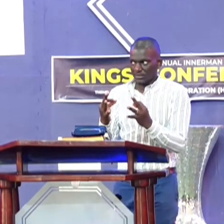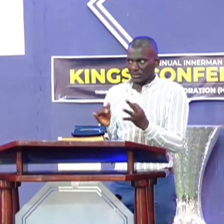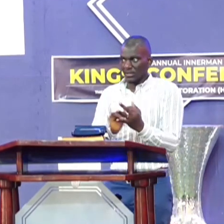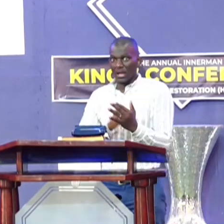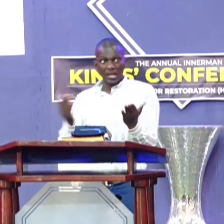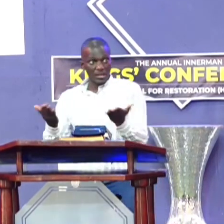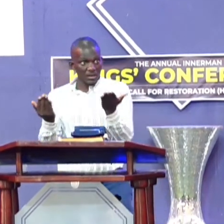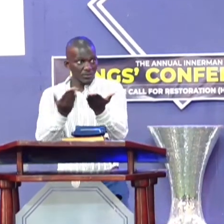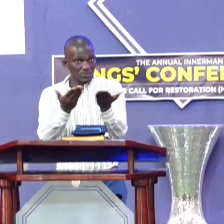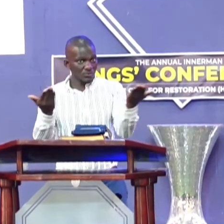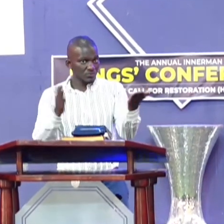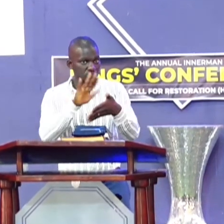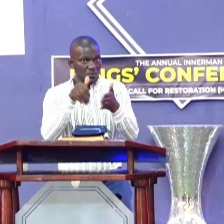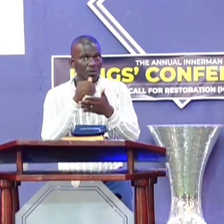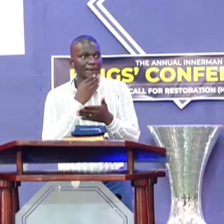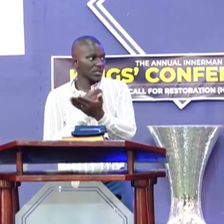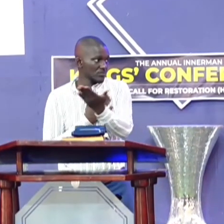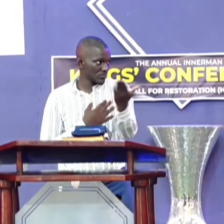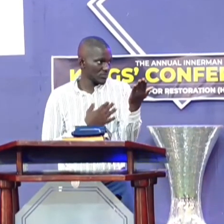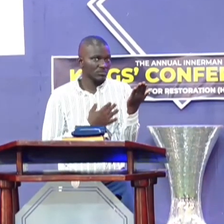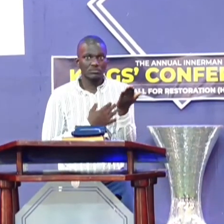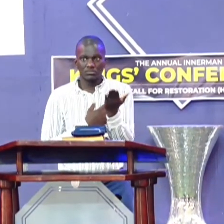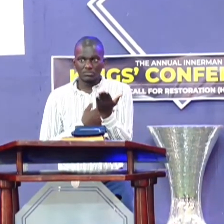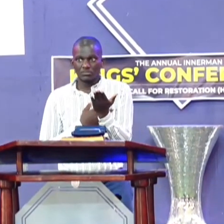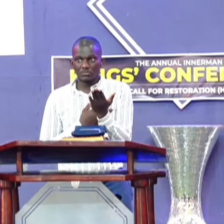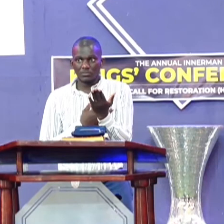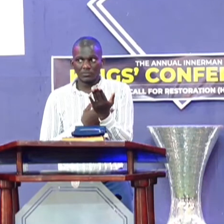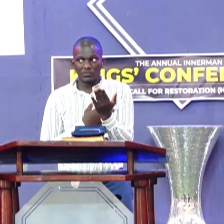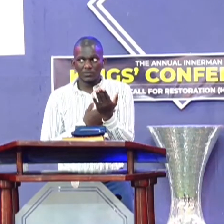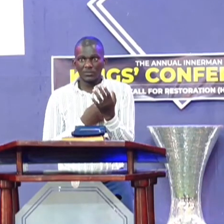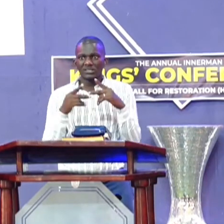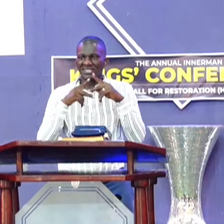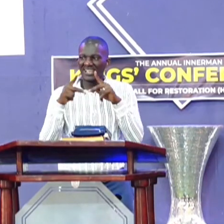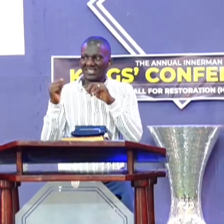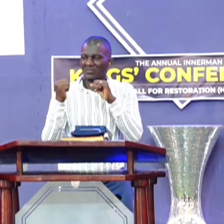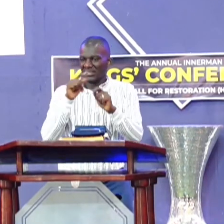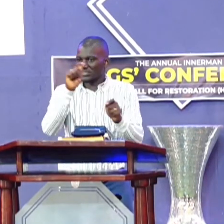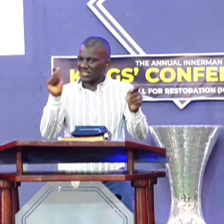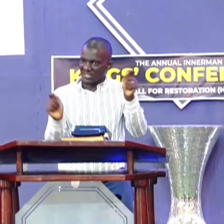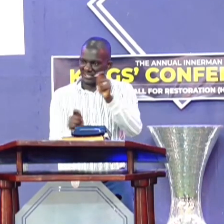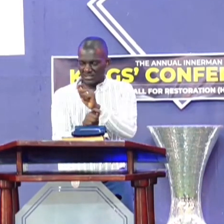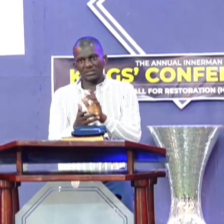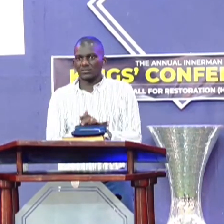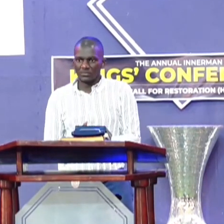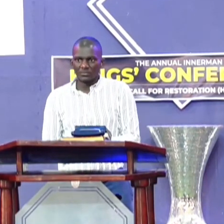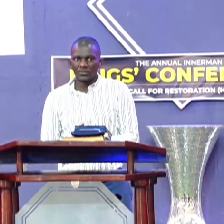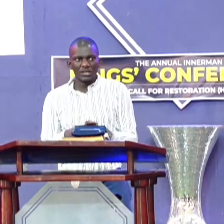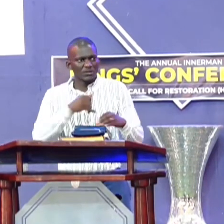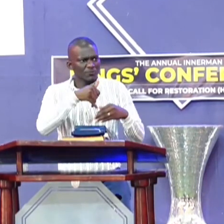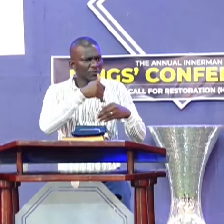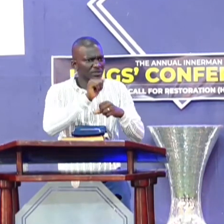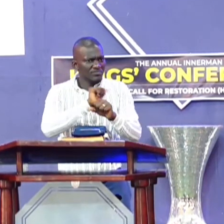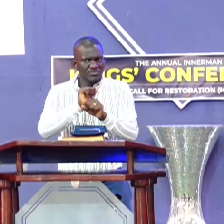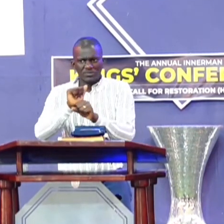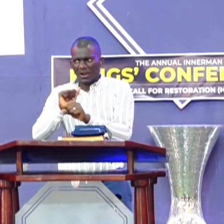I encourage all of you men, let us begin a great change.